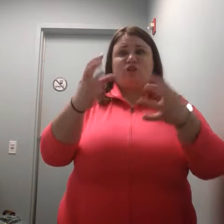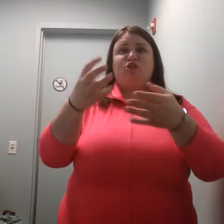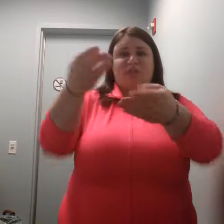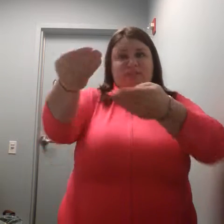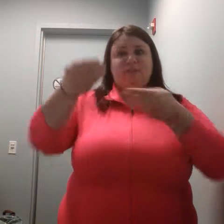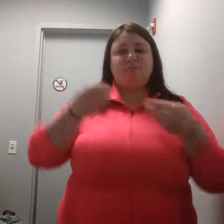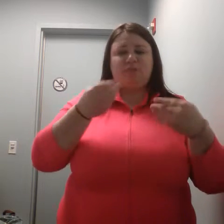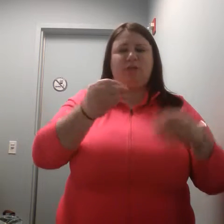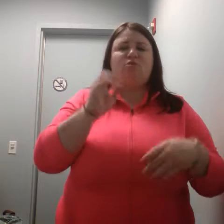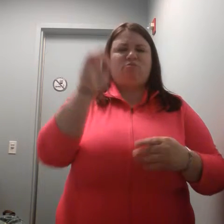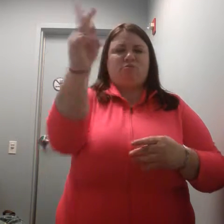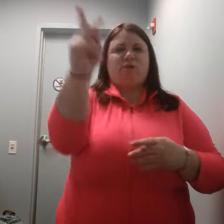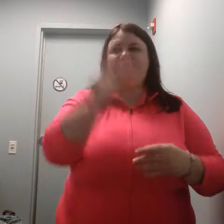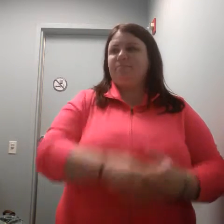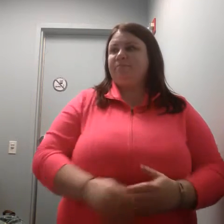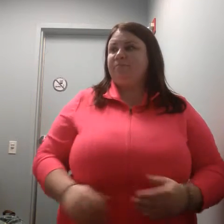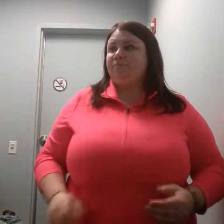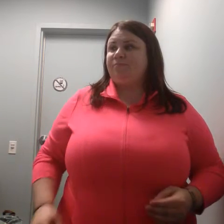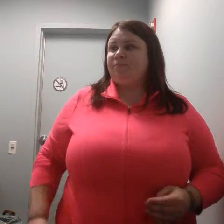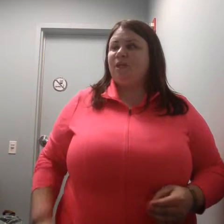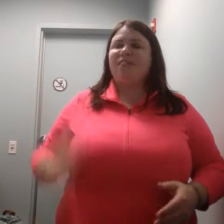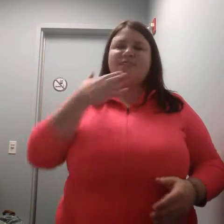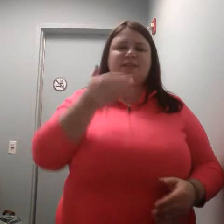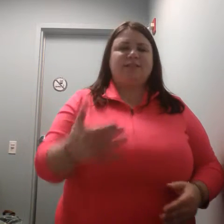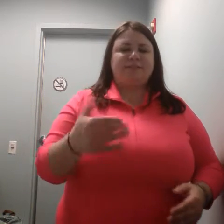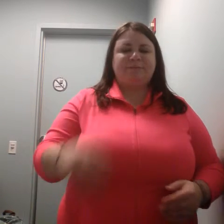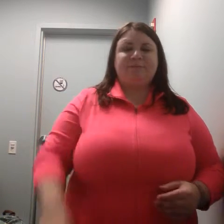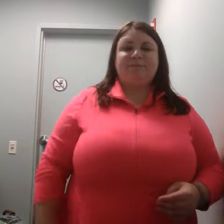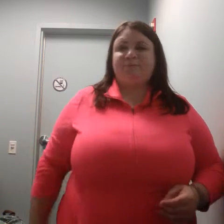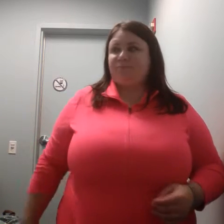up? Thanks.